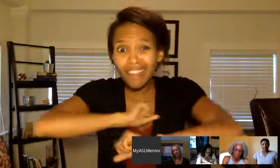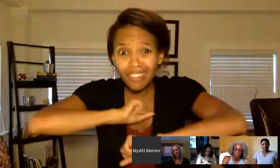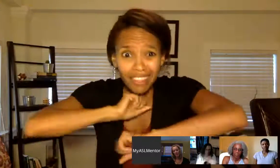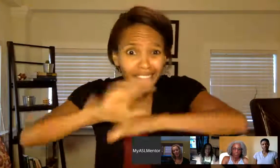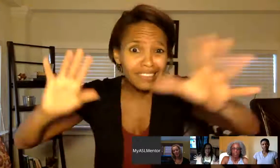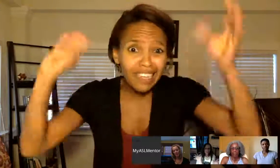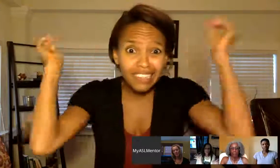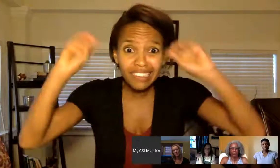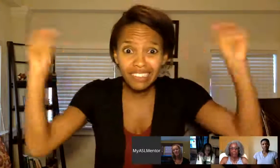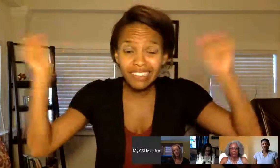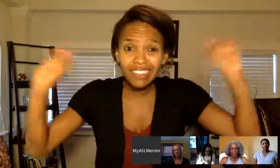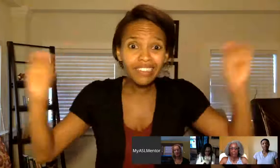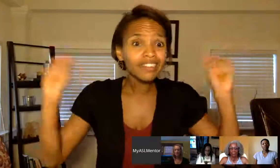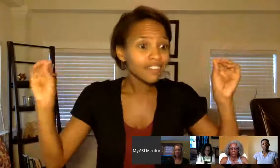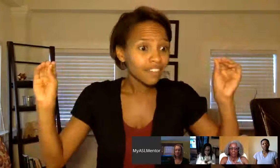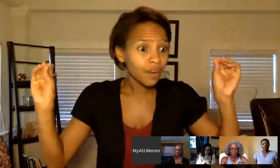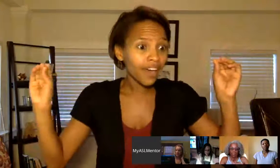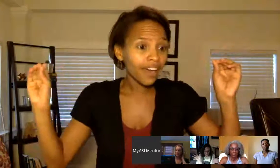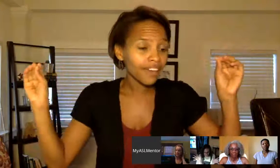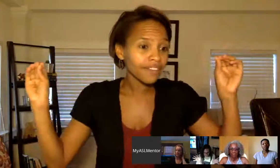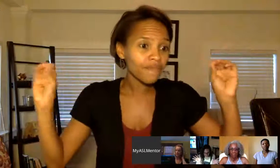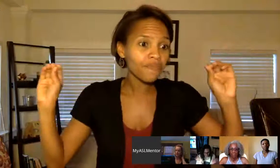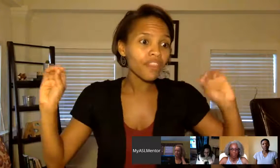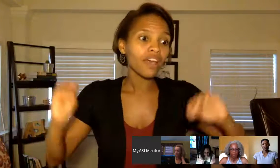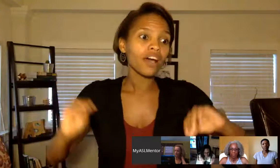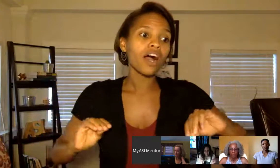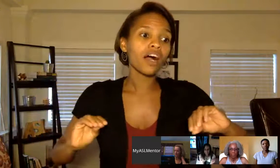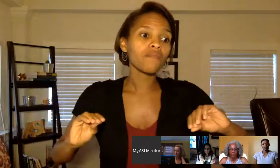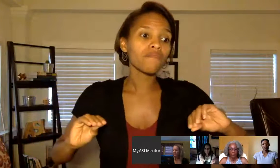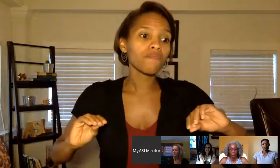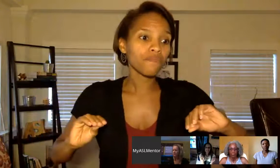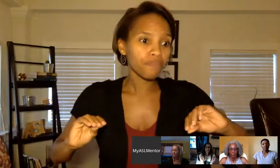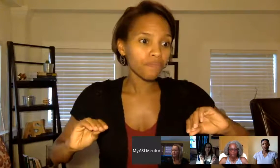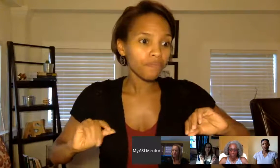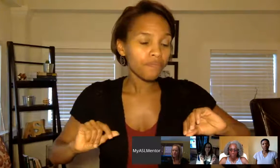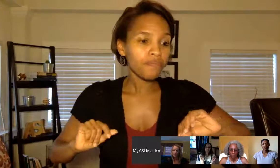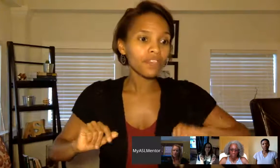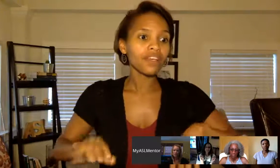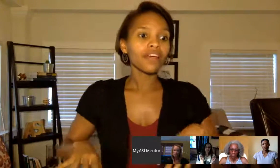join nothing, none, okay?